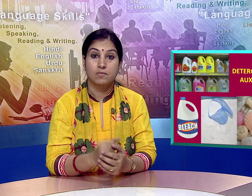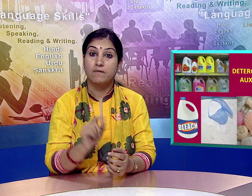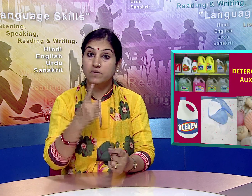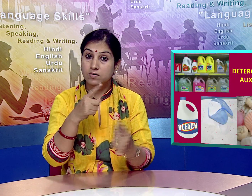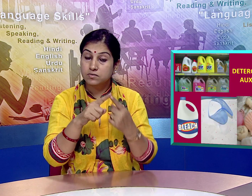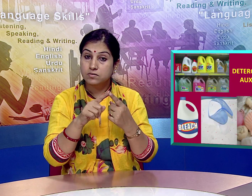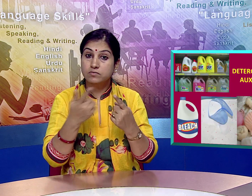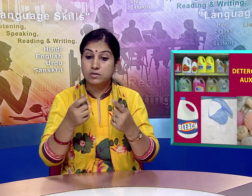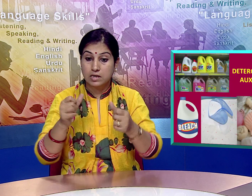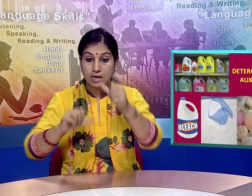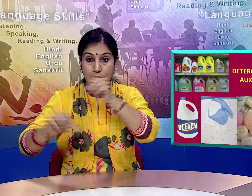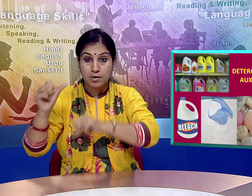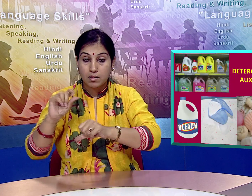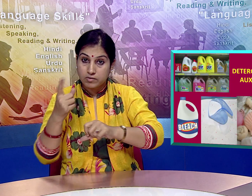first try the chemical